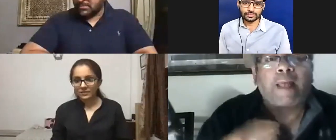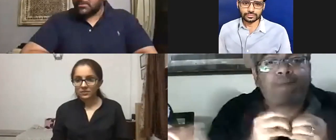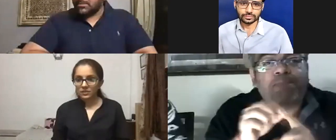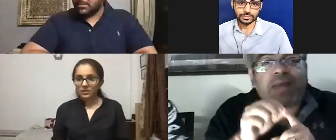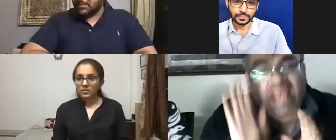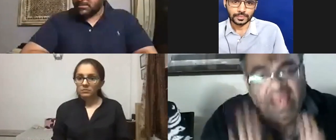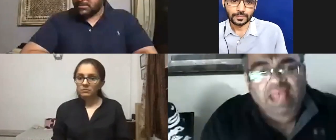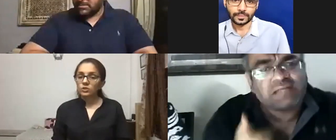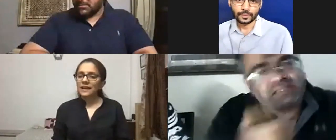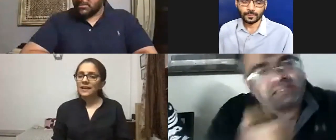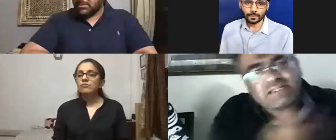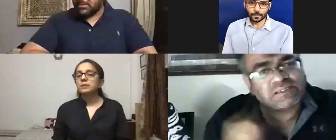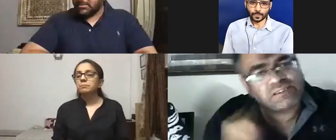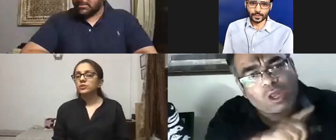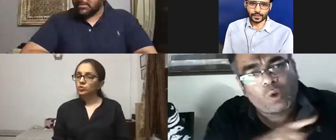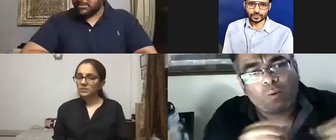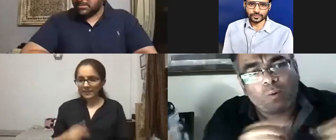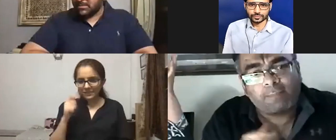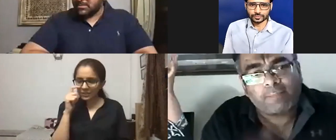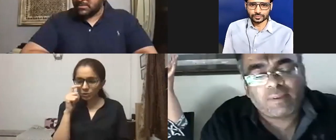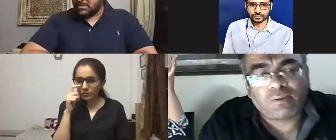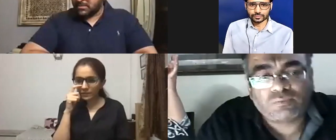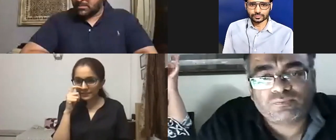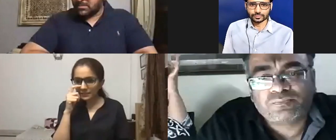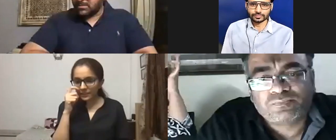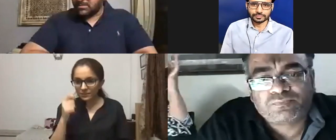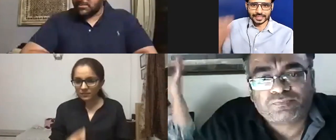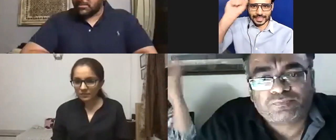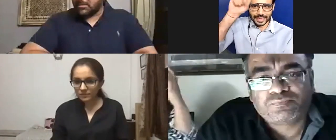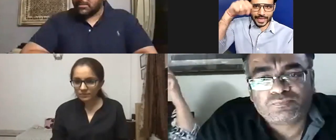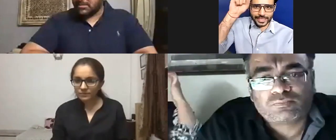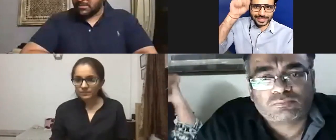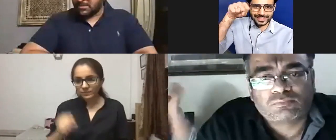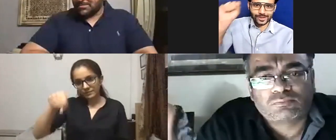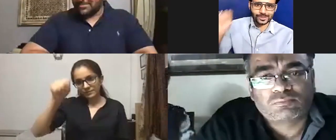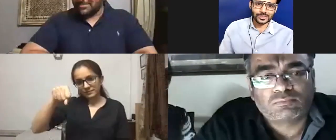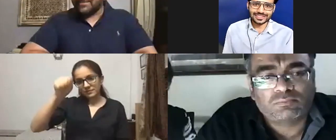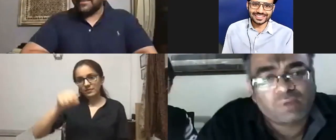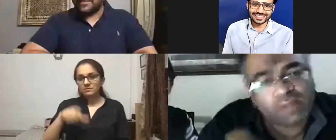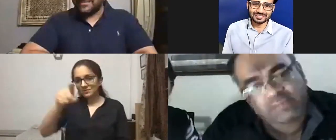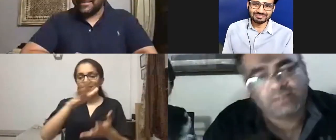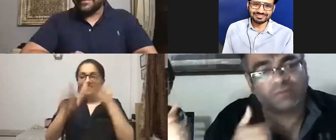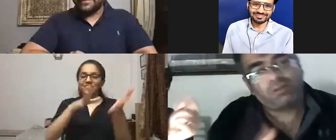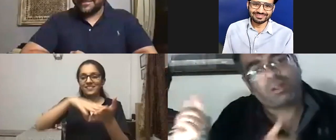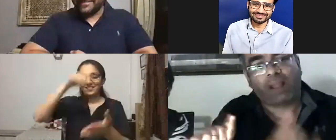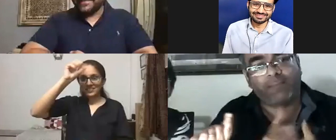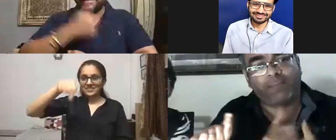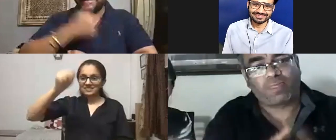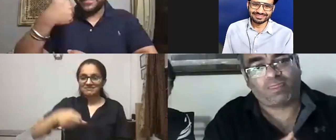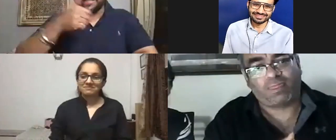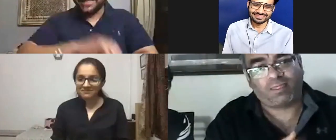Okay. Because I have BP issues, I can still go for the vaccine, right? Yes, I also learned it now.